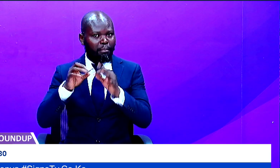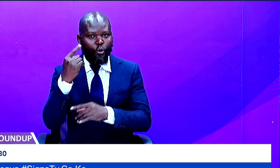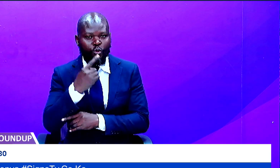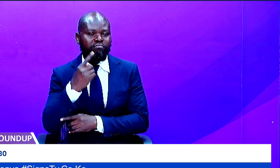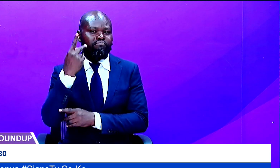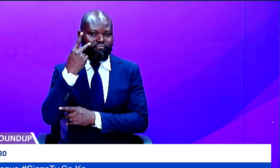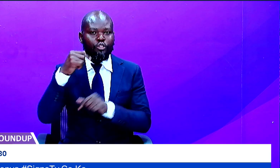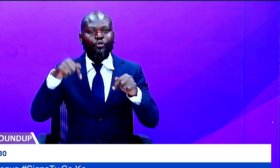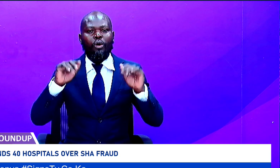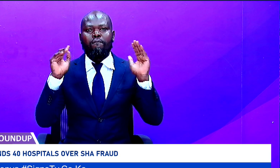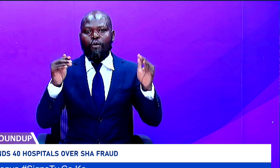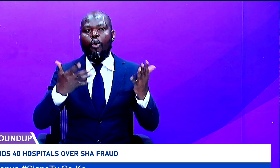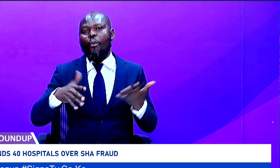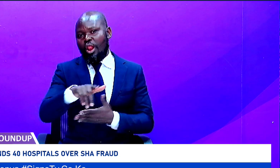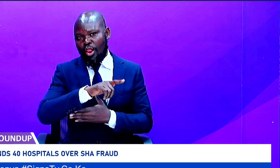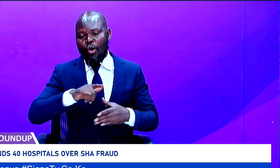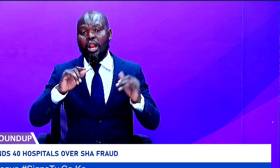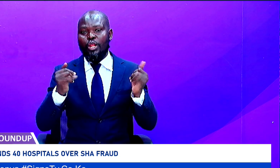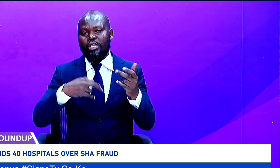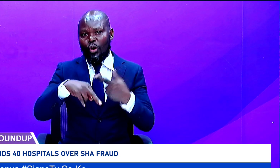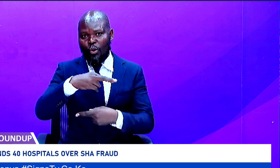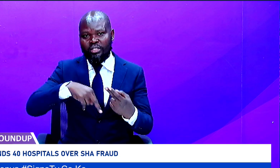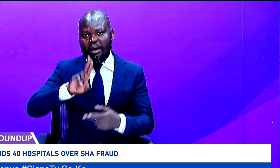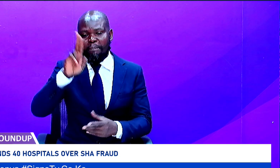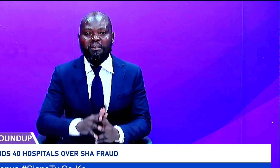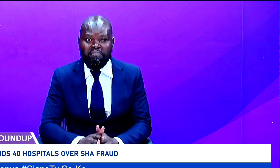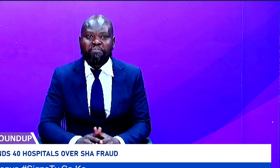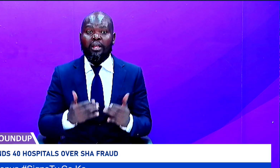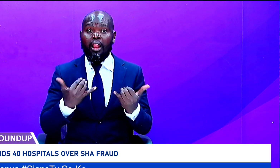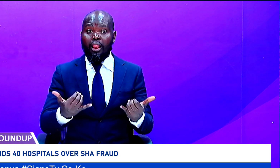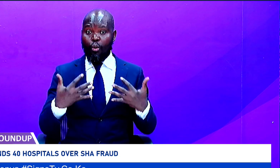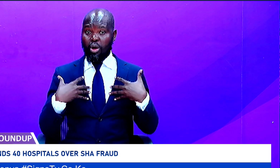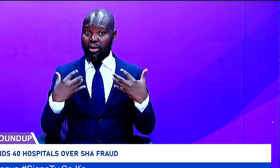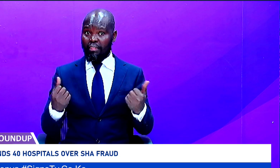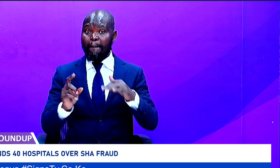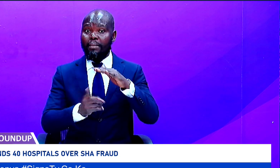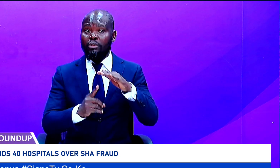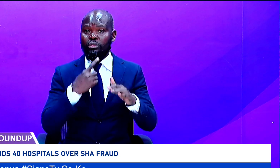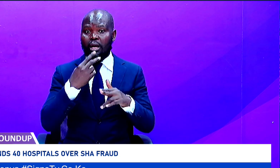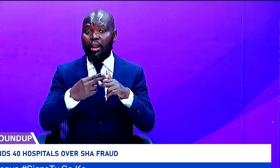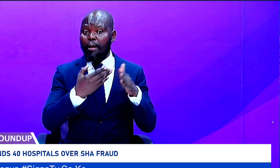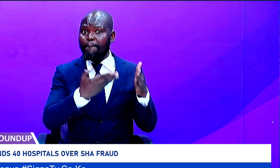have been making headlines throughout the week. Thank you for joining us, and I hope you are ready to stay tuned.